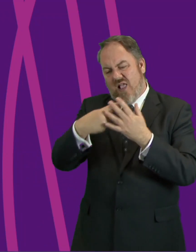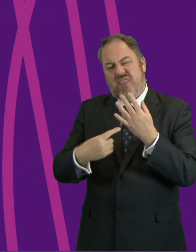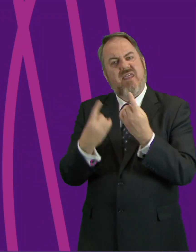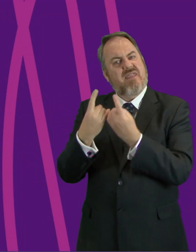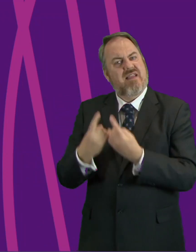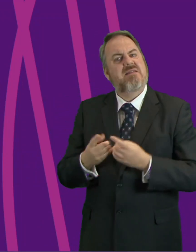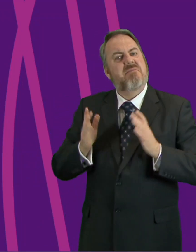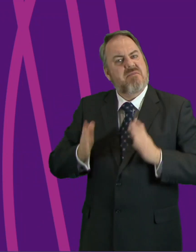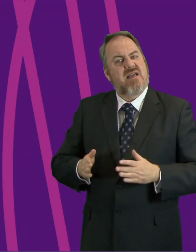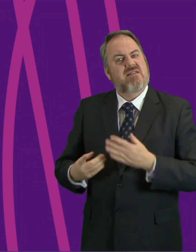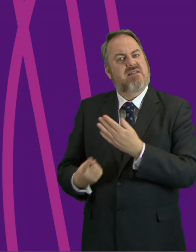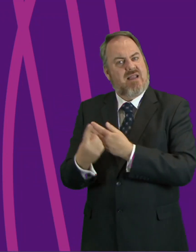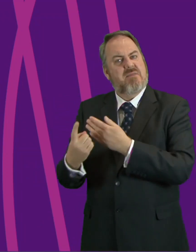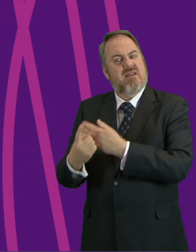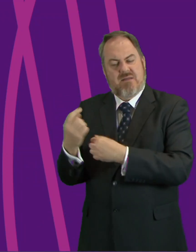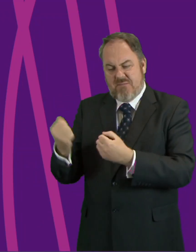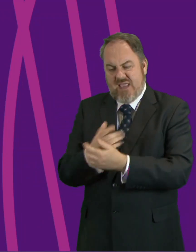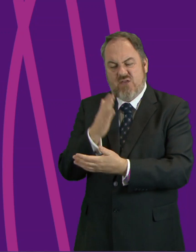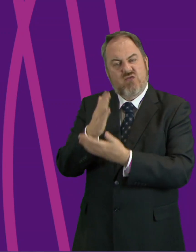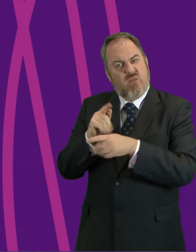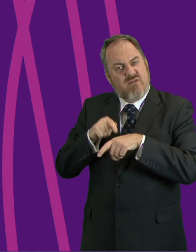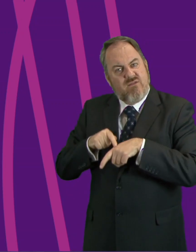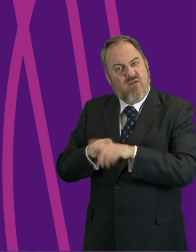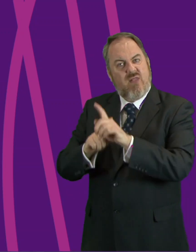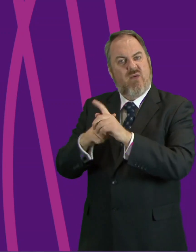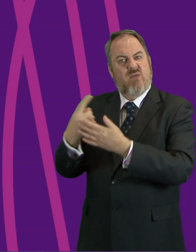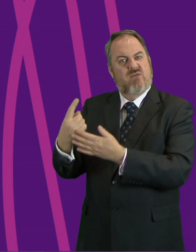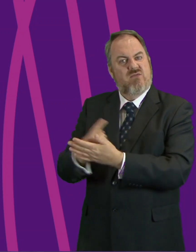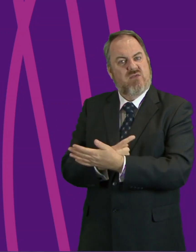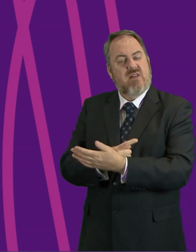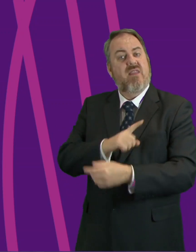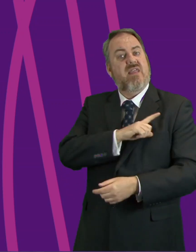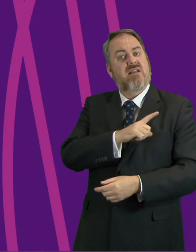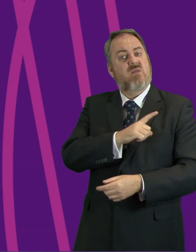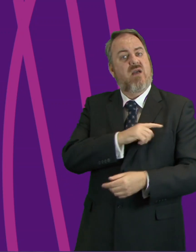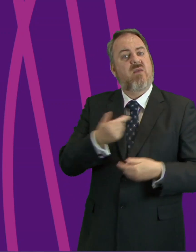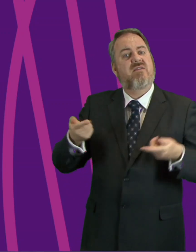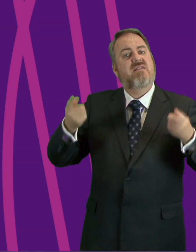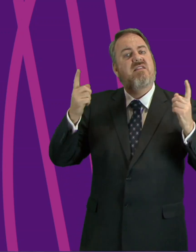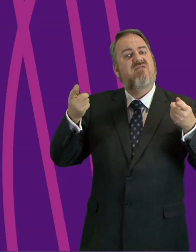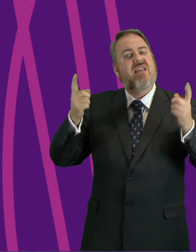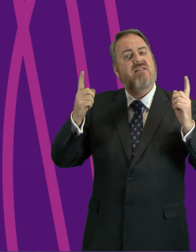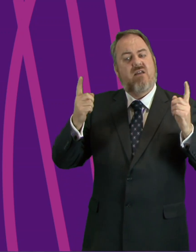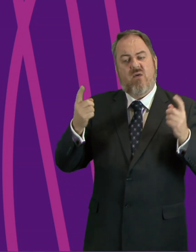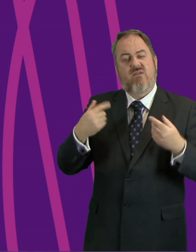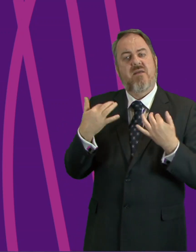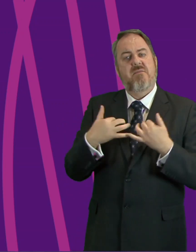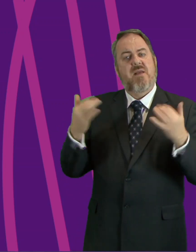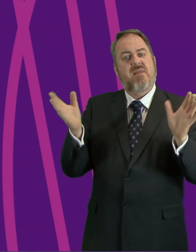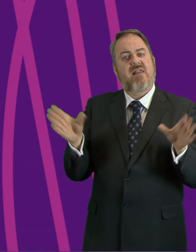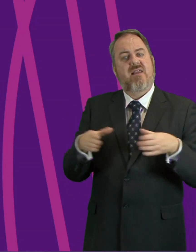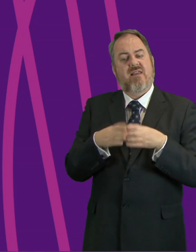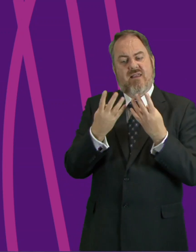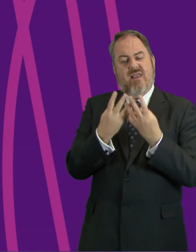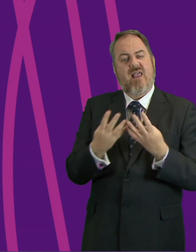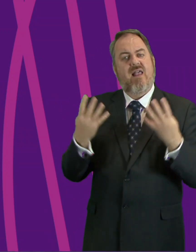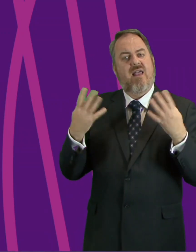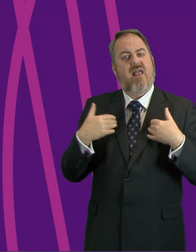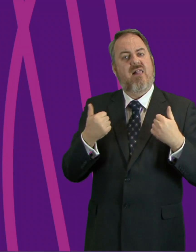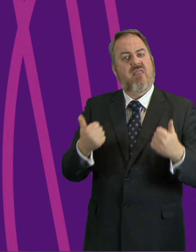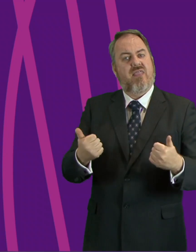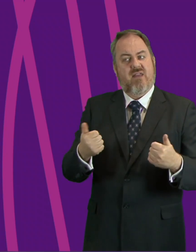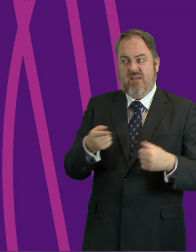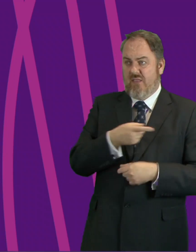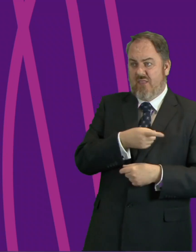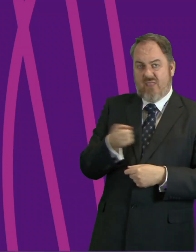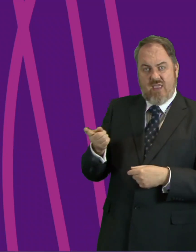this infection or with any infection. That's why we've got directors of public health providing the enhanced clinical leadership that they are doing.